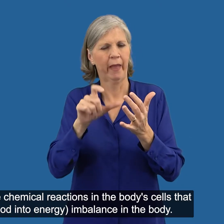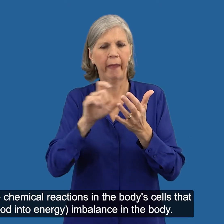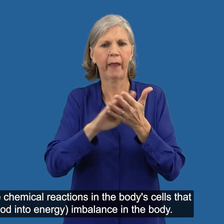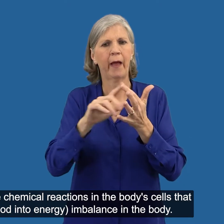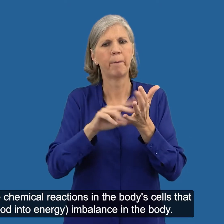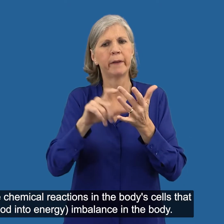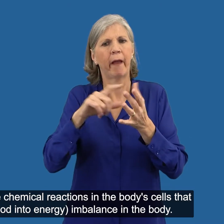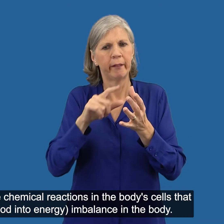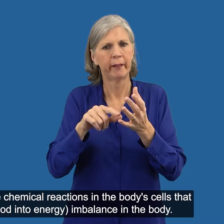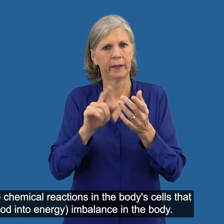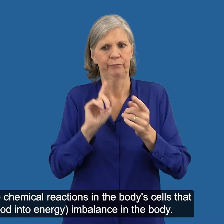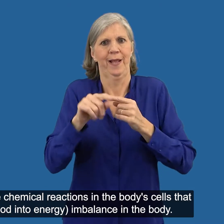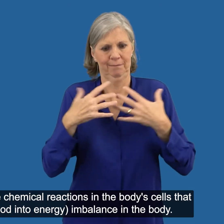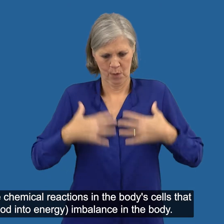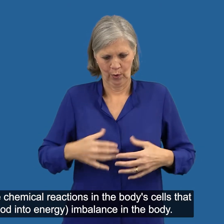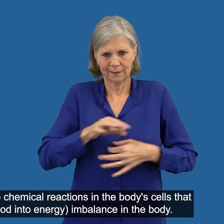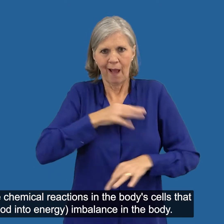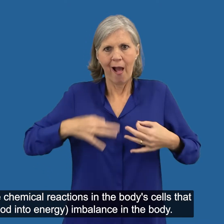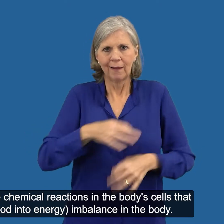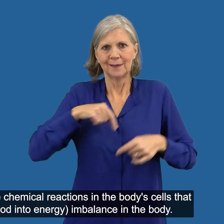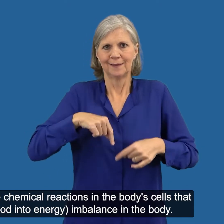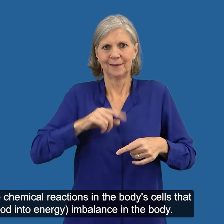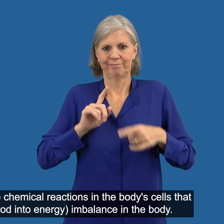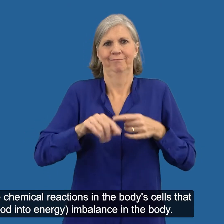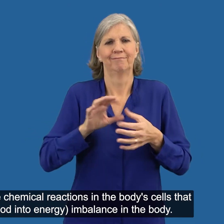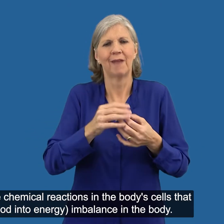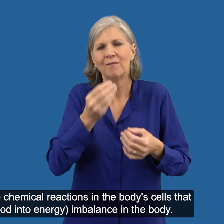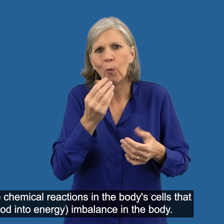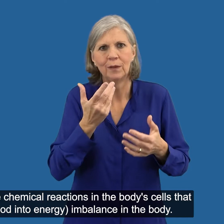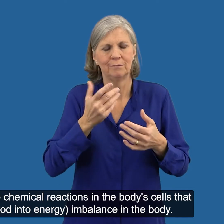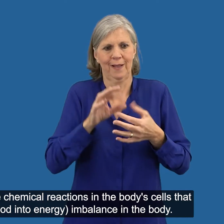cells that change food into energy, imbalance in the body.